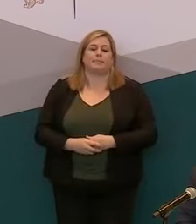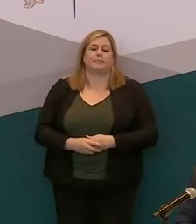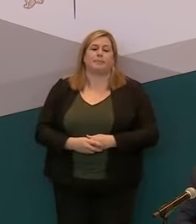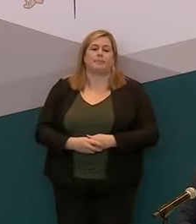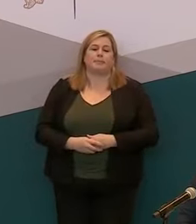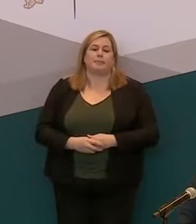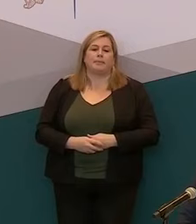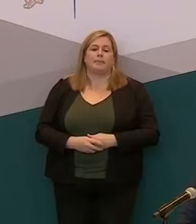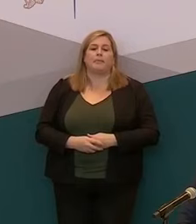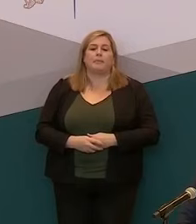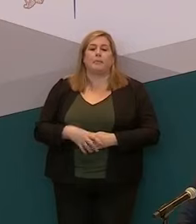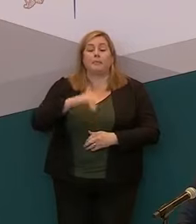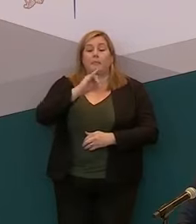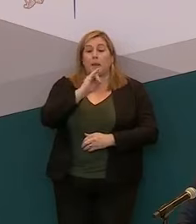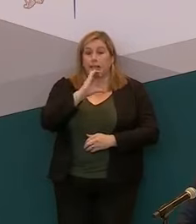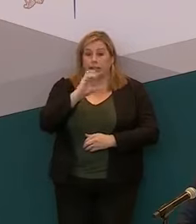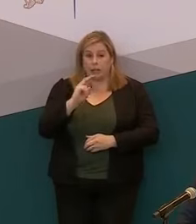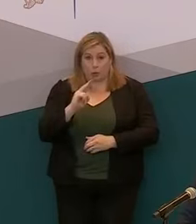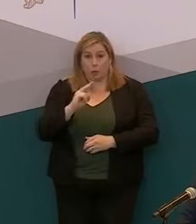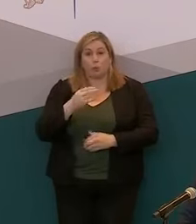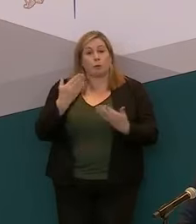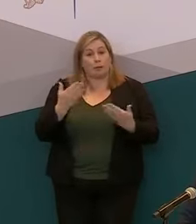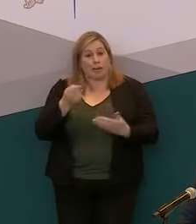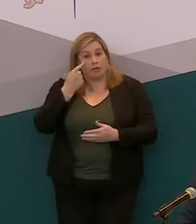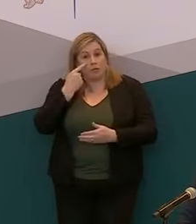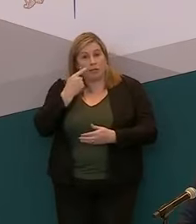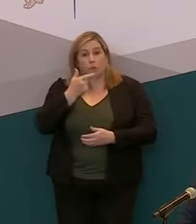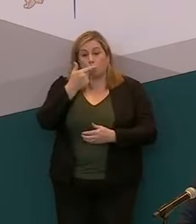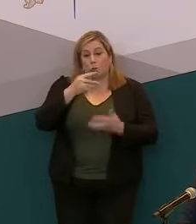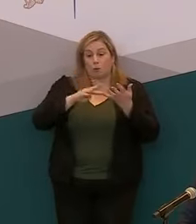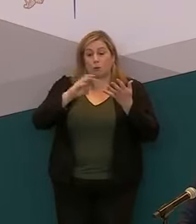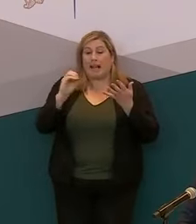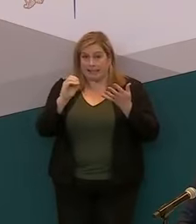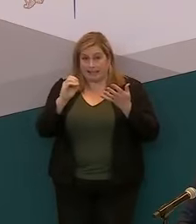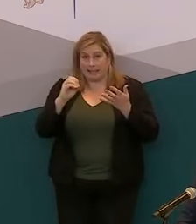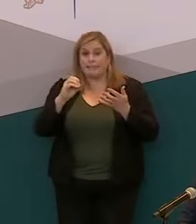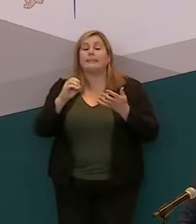In terms of intensive care, we've now seen 290 admissions,